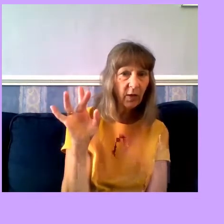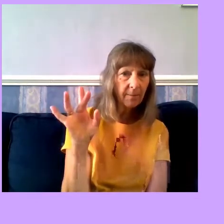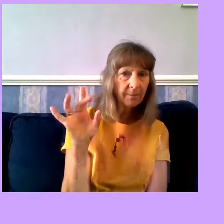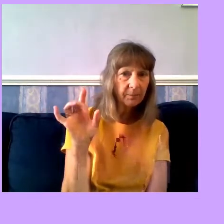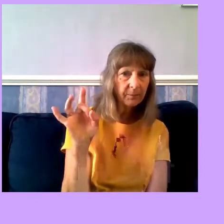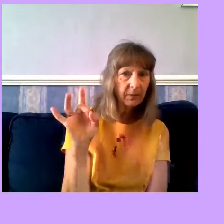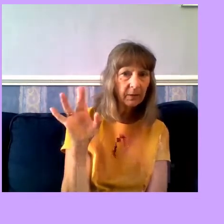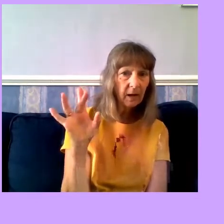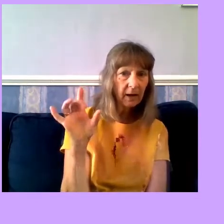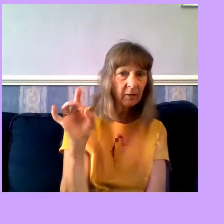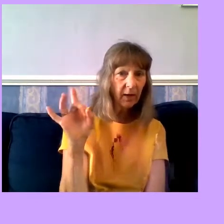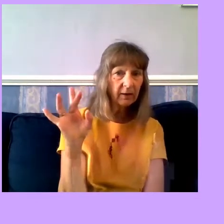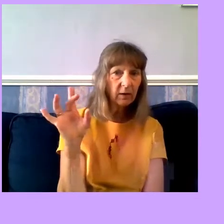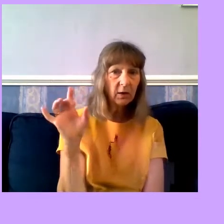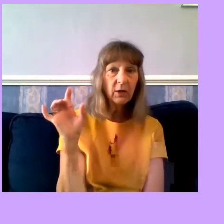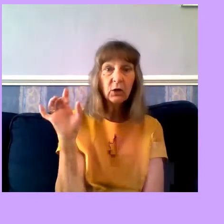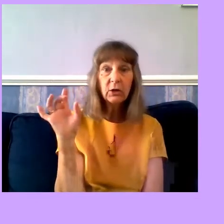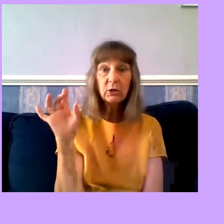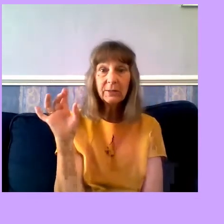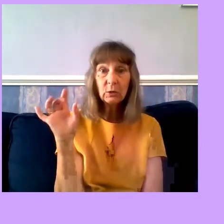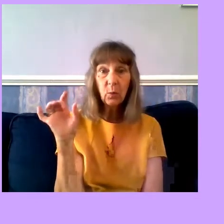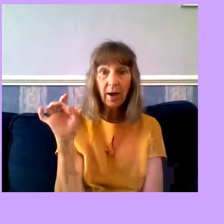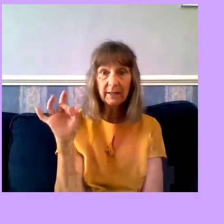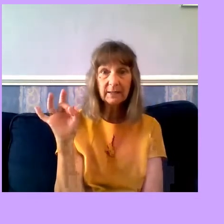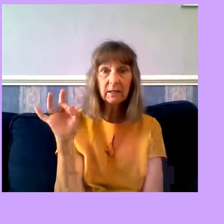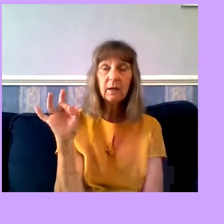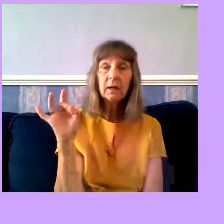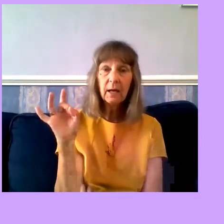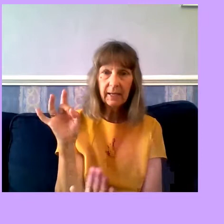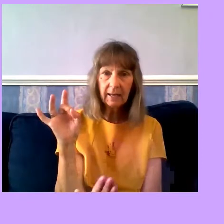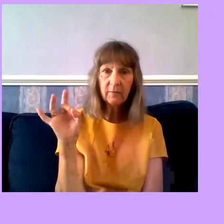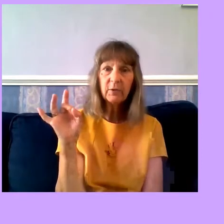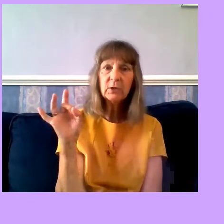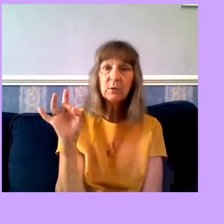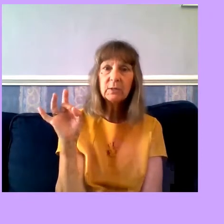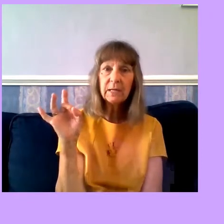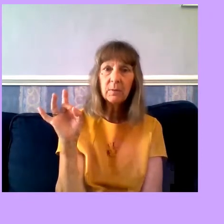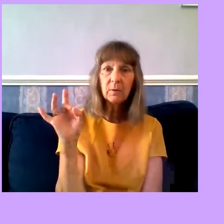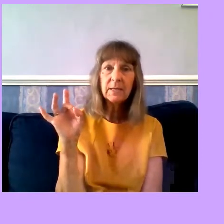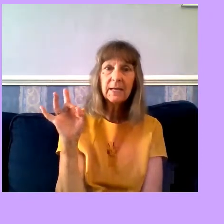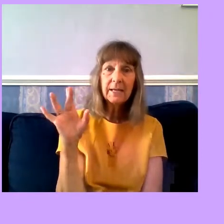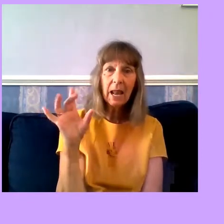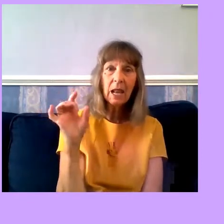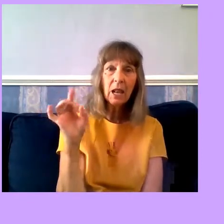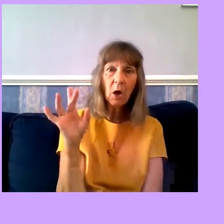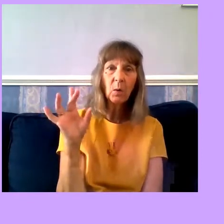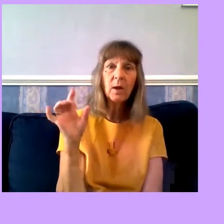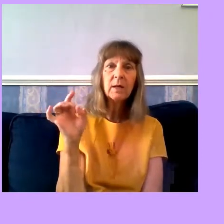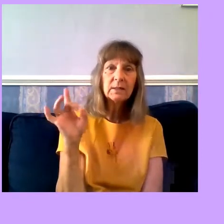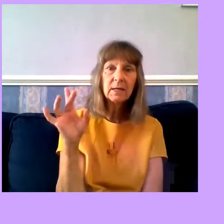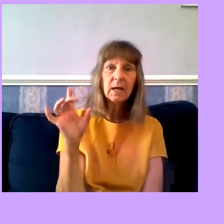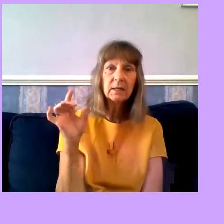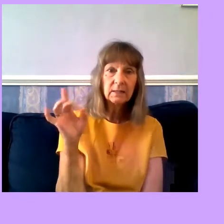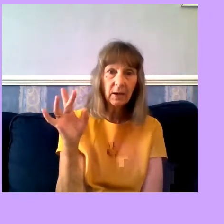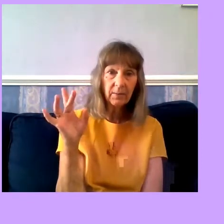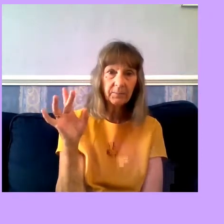your thumb like that. And you're going to do it twice. Again, for the two syllables, yellow.